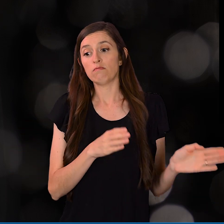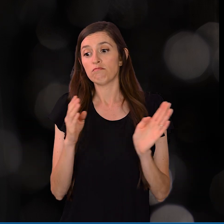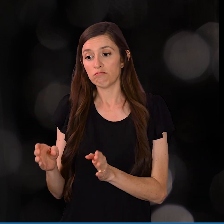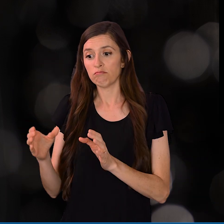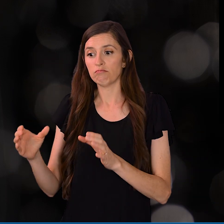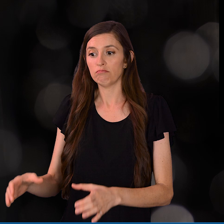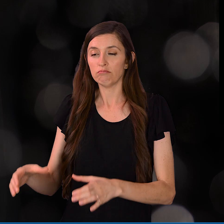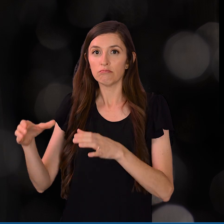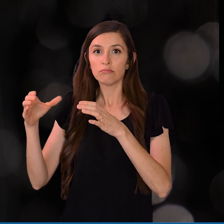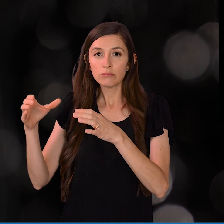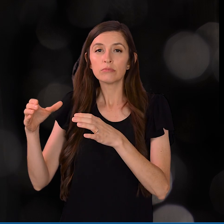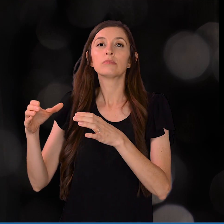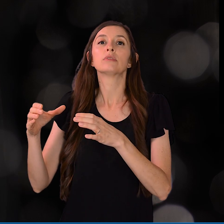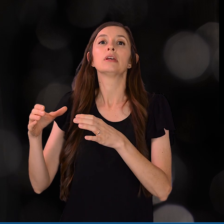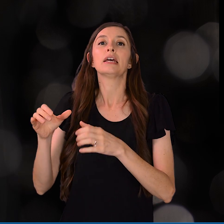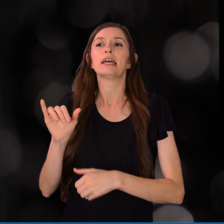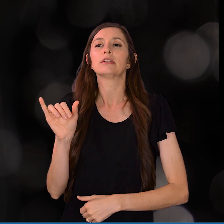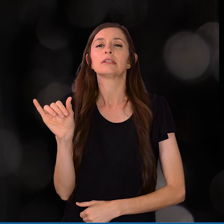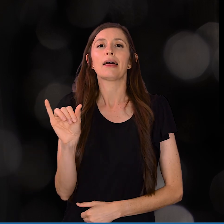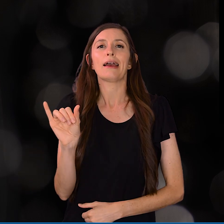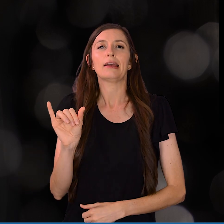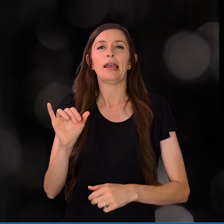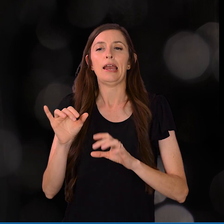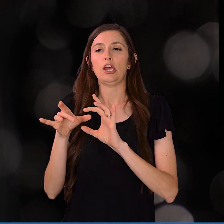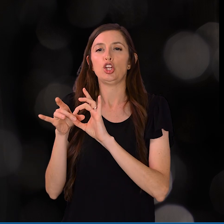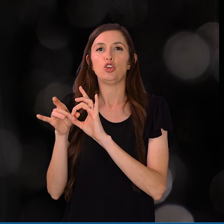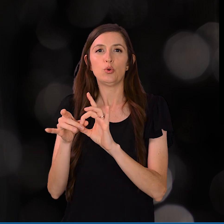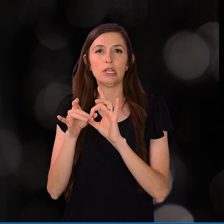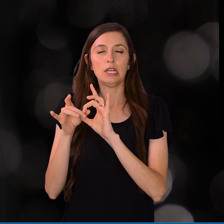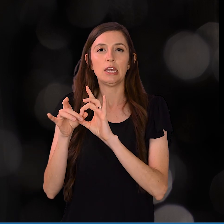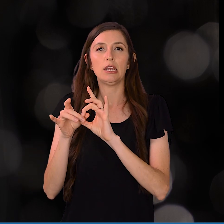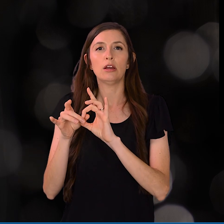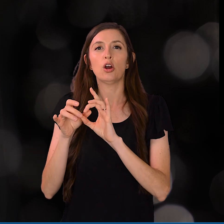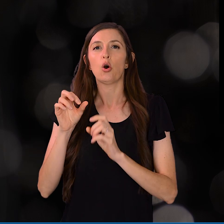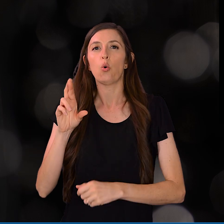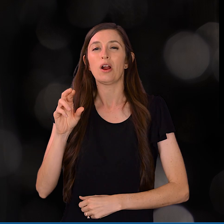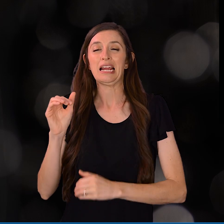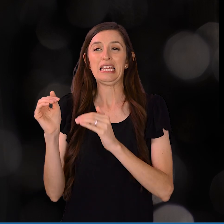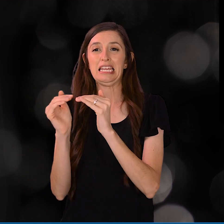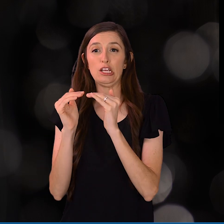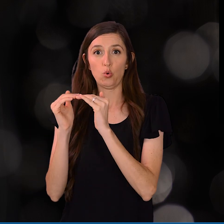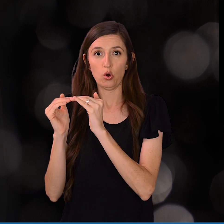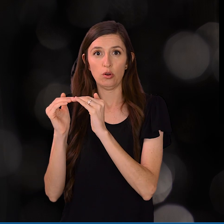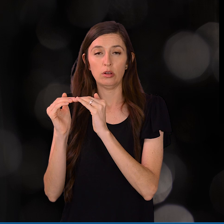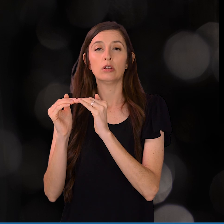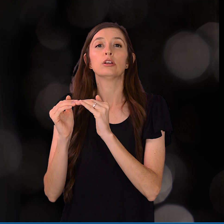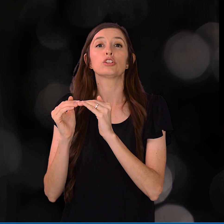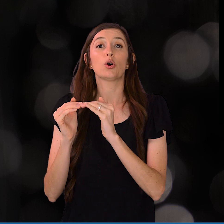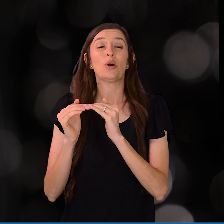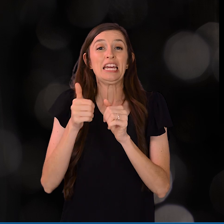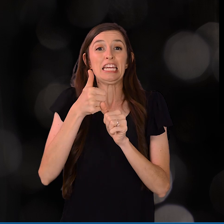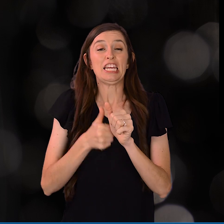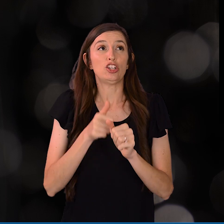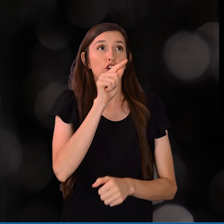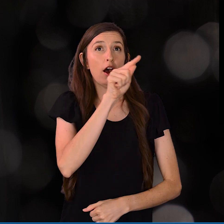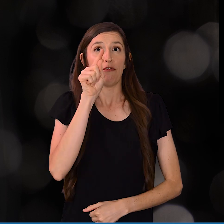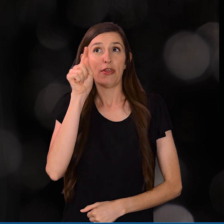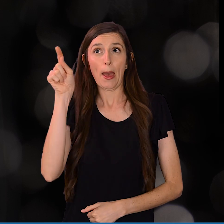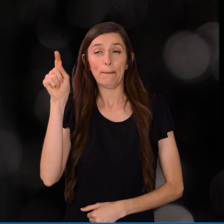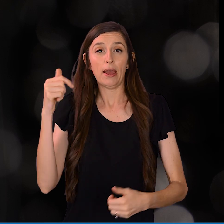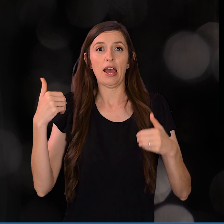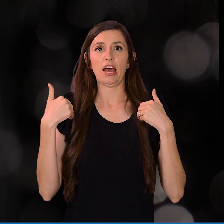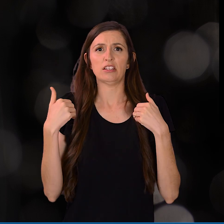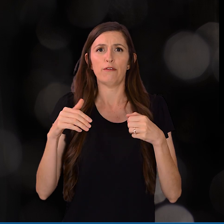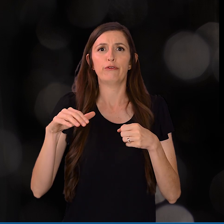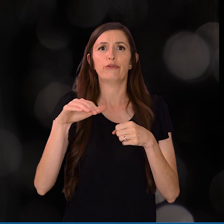Father, Son, and Spirit share together the one identical divine nature. So they're equally God